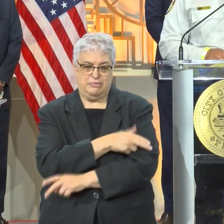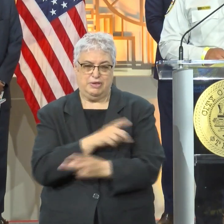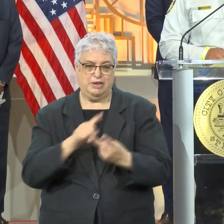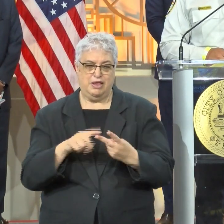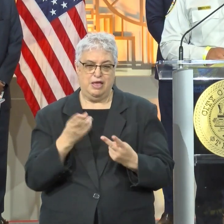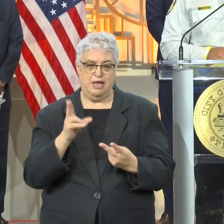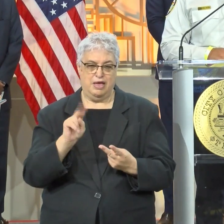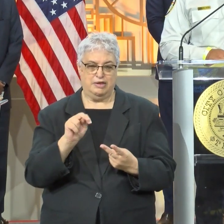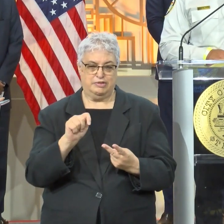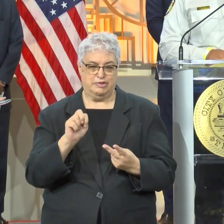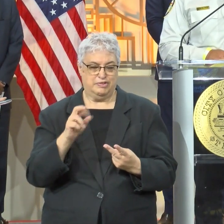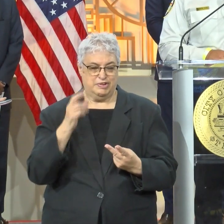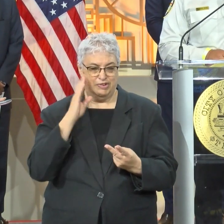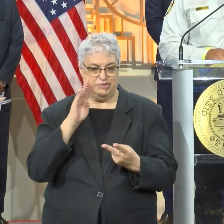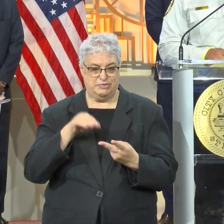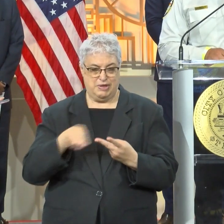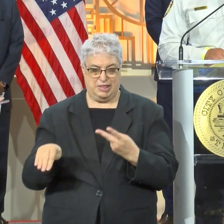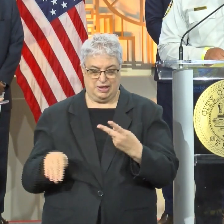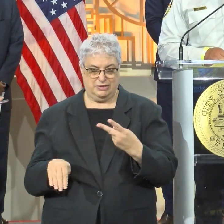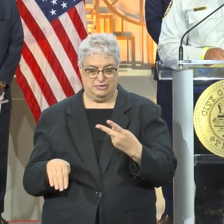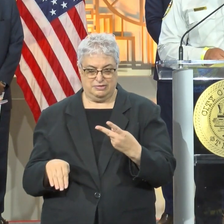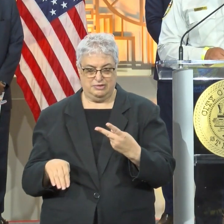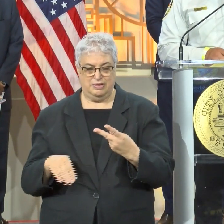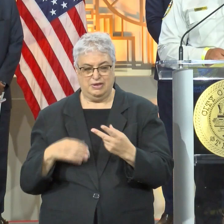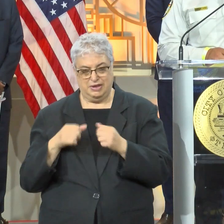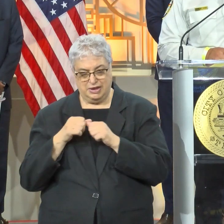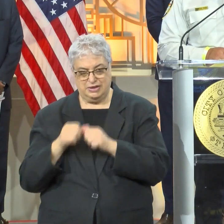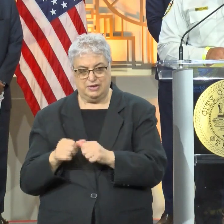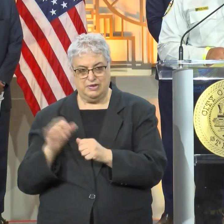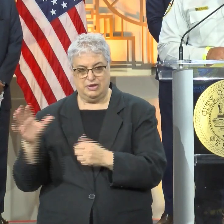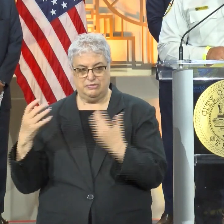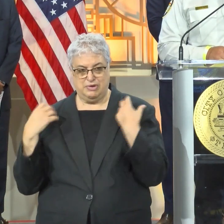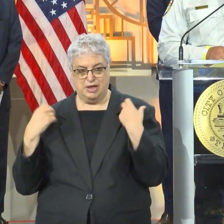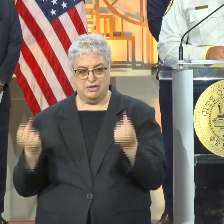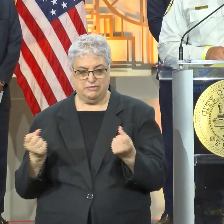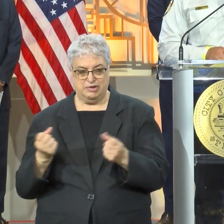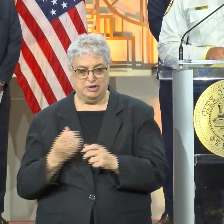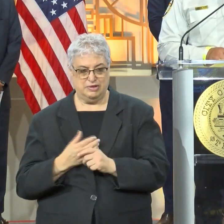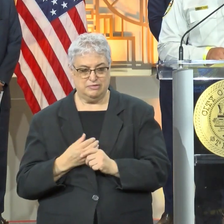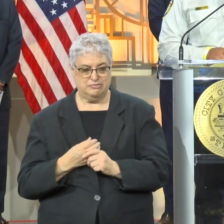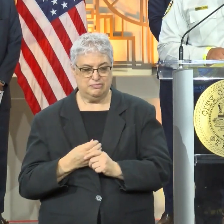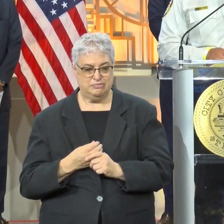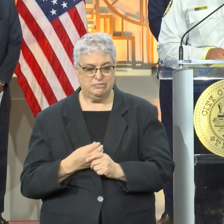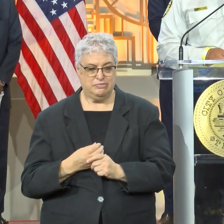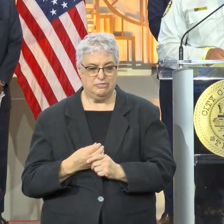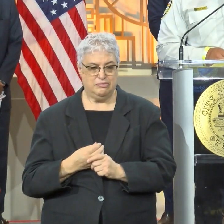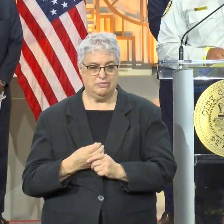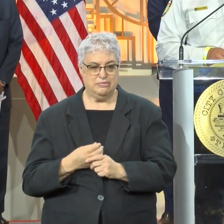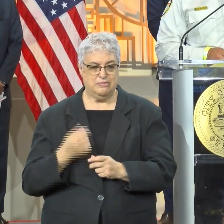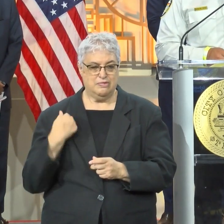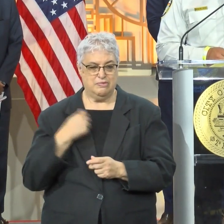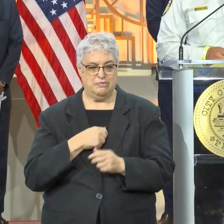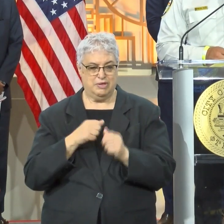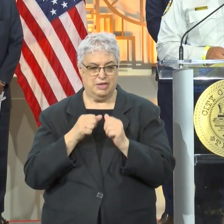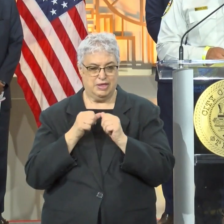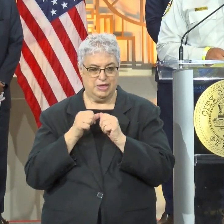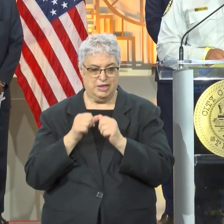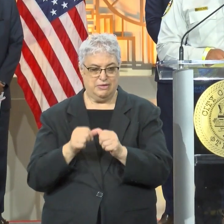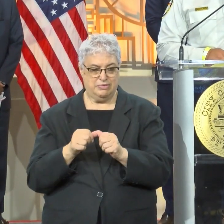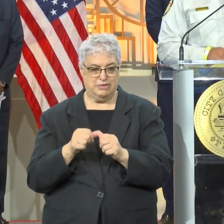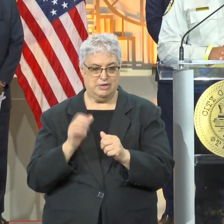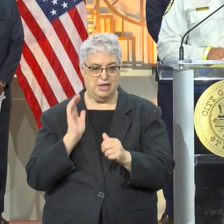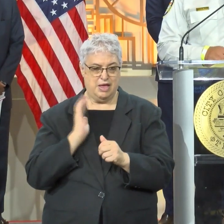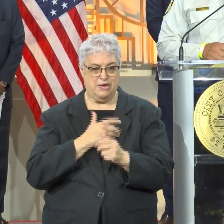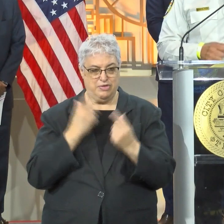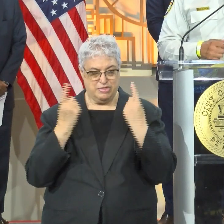Hunter, who was just released, and he's continuing his recovery. And we'll keep them both in our